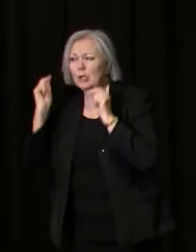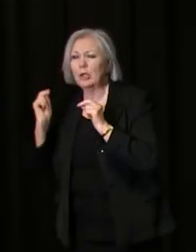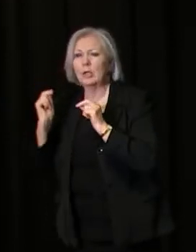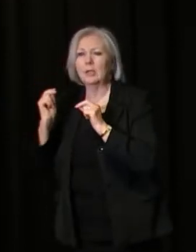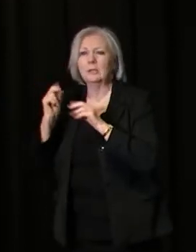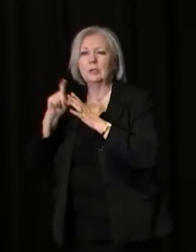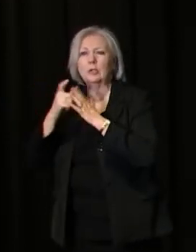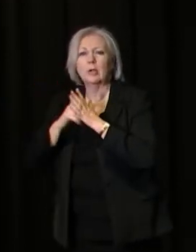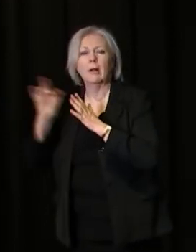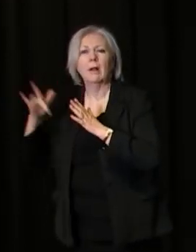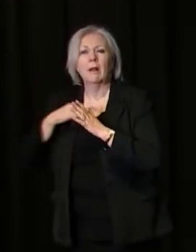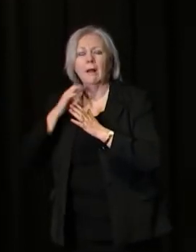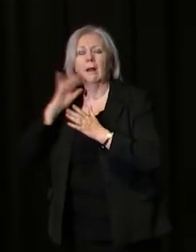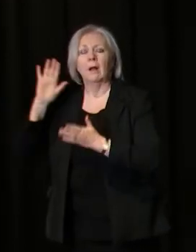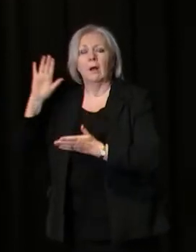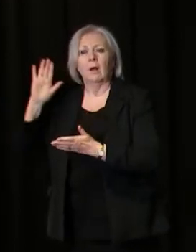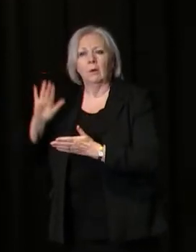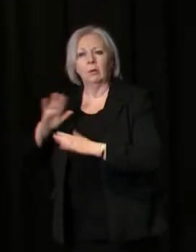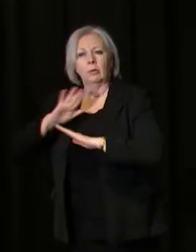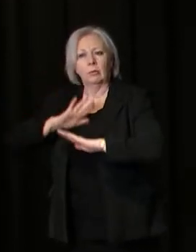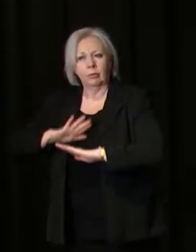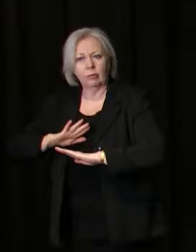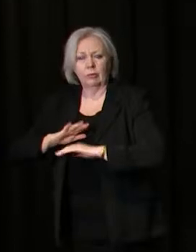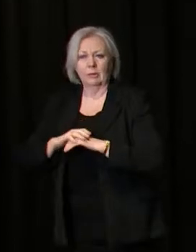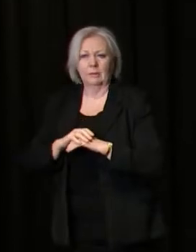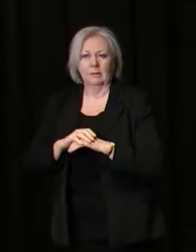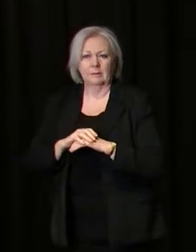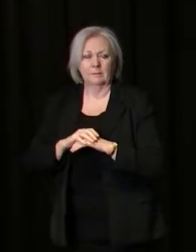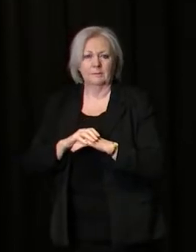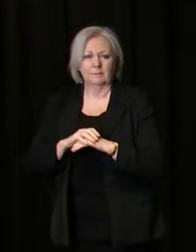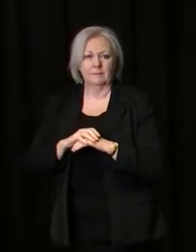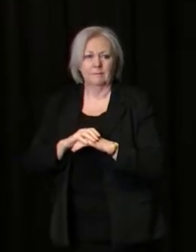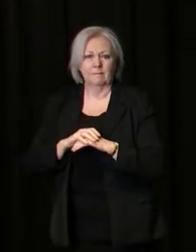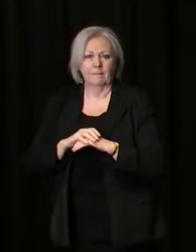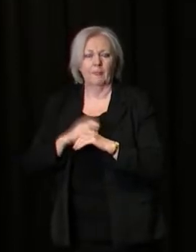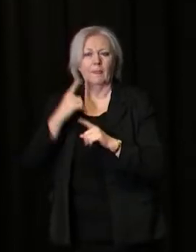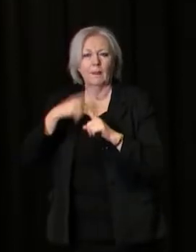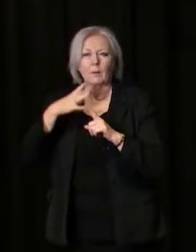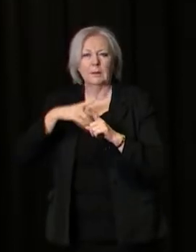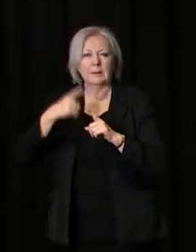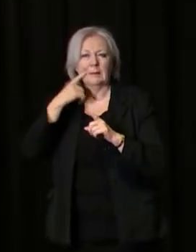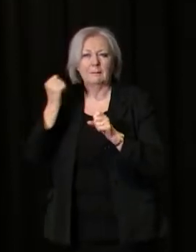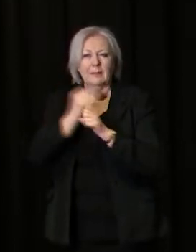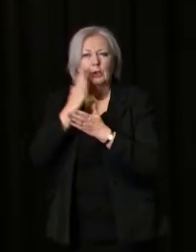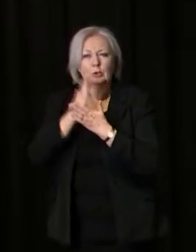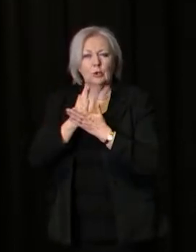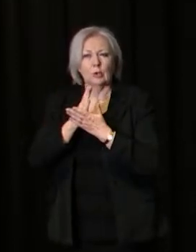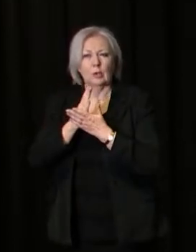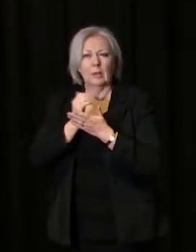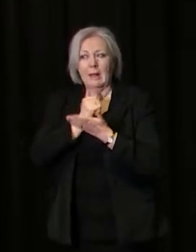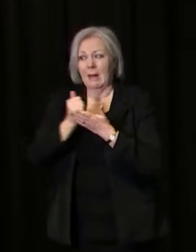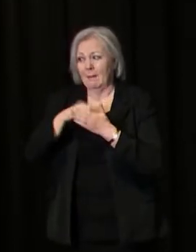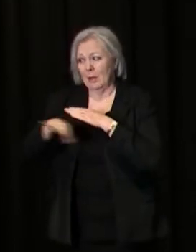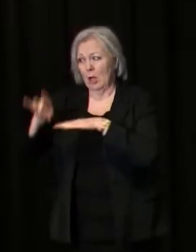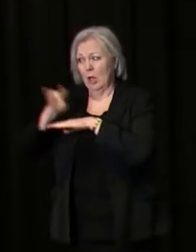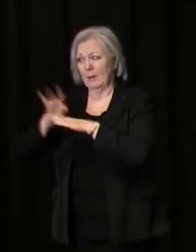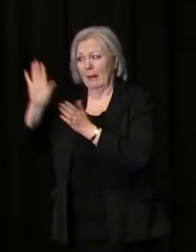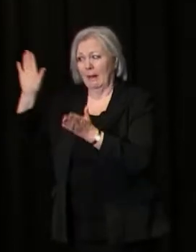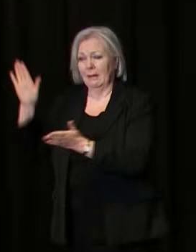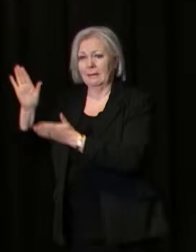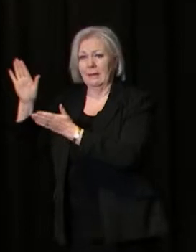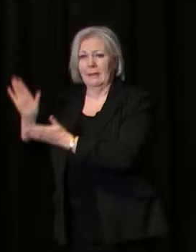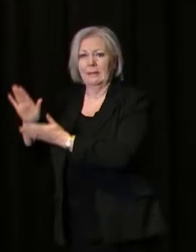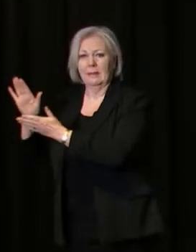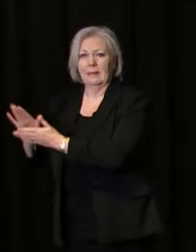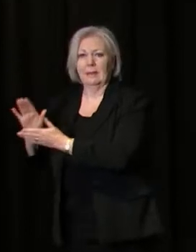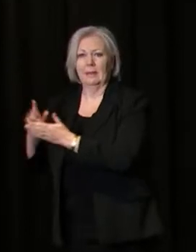healthcare workers to do their job and hopefully to start to see those numbers come down and those demands come down.